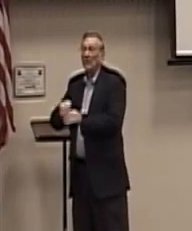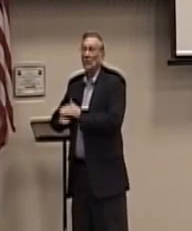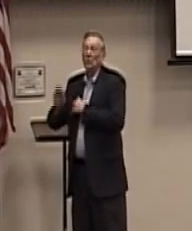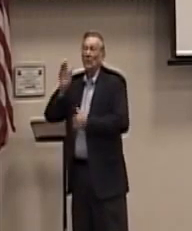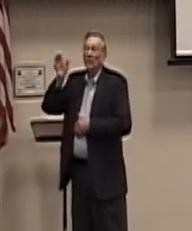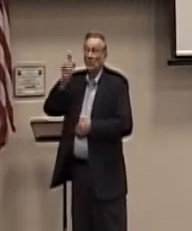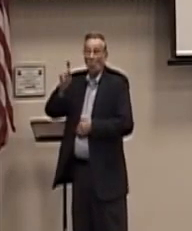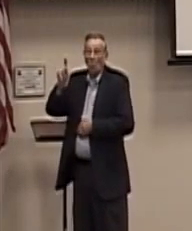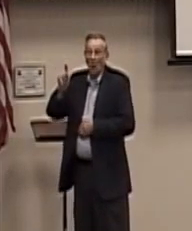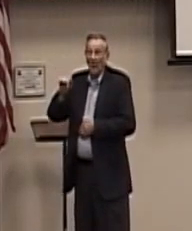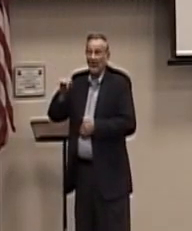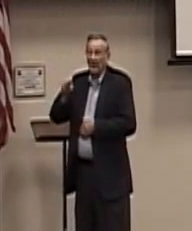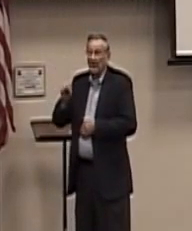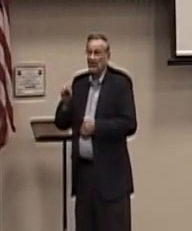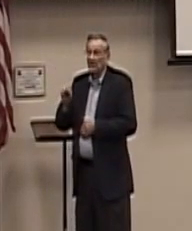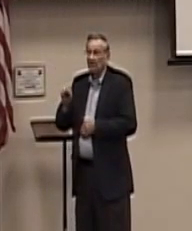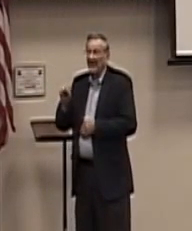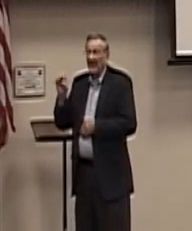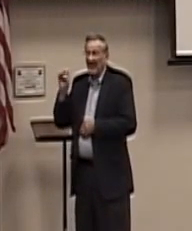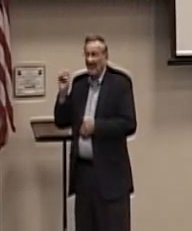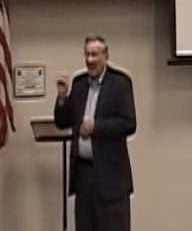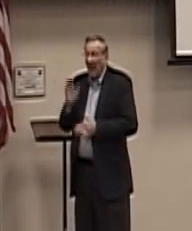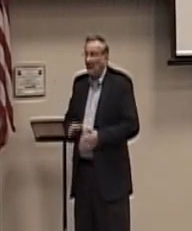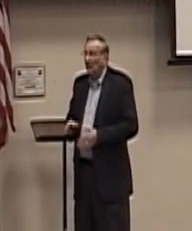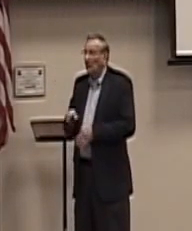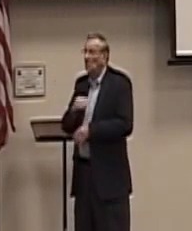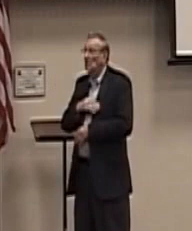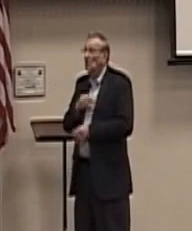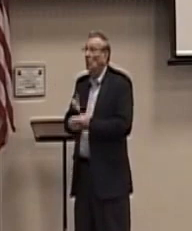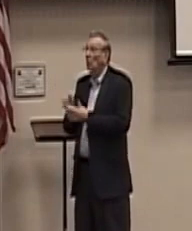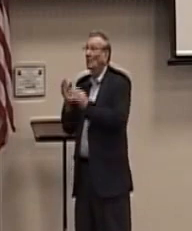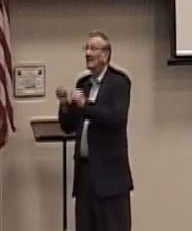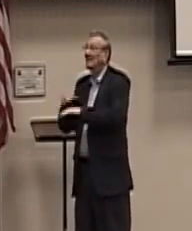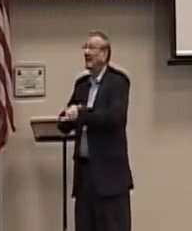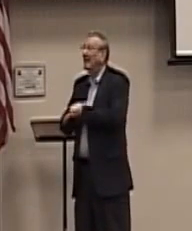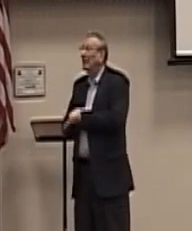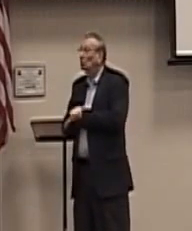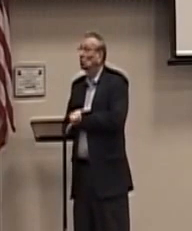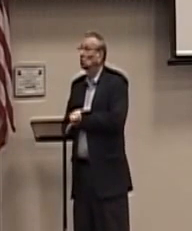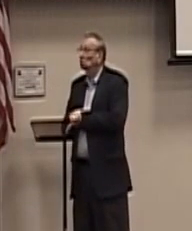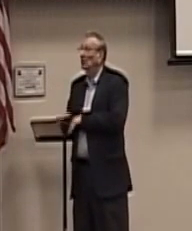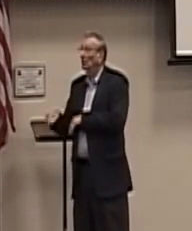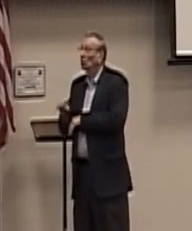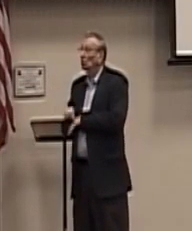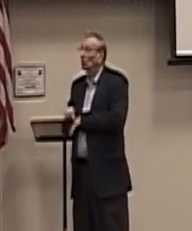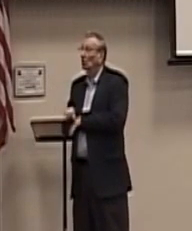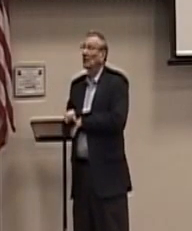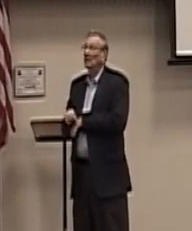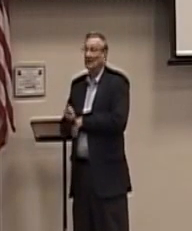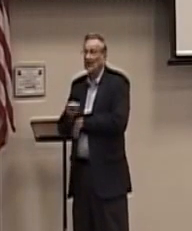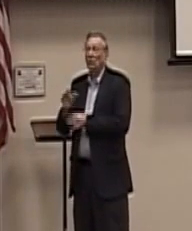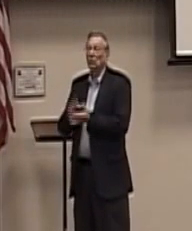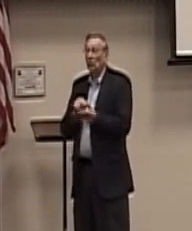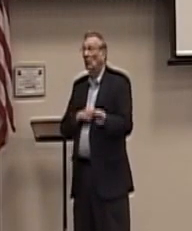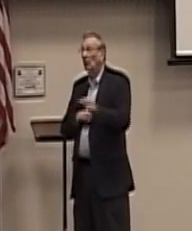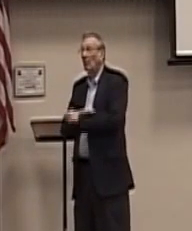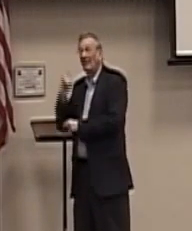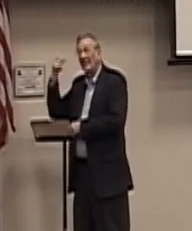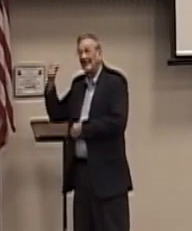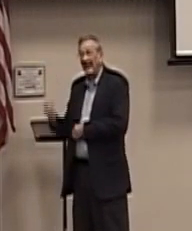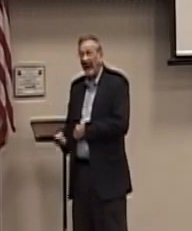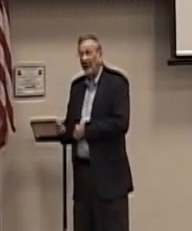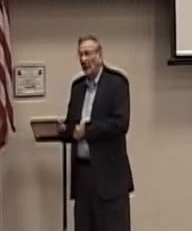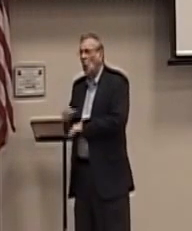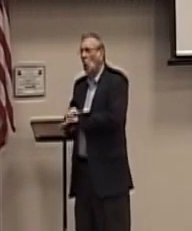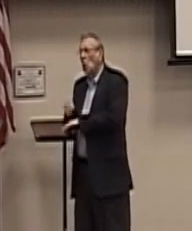One of those ministries is an evangelistic ministry through teaching English there at the building, and he has several students who come every Saturday.